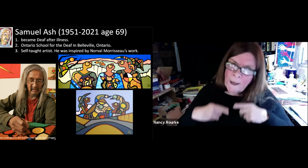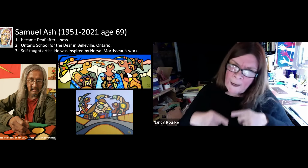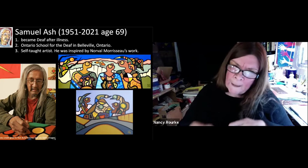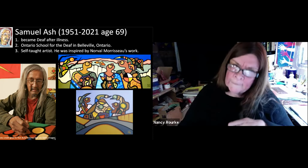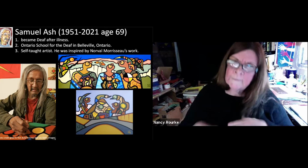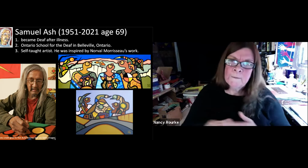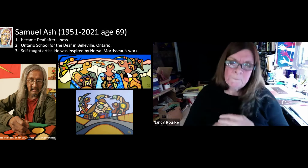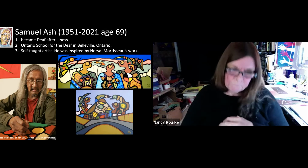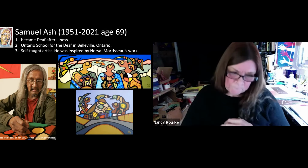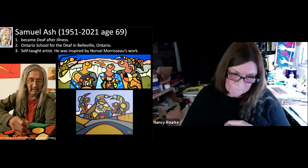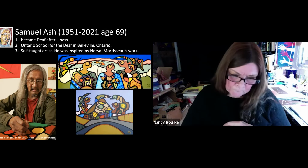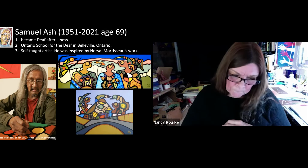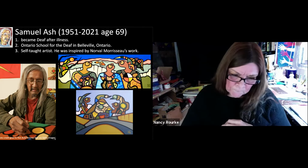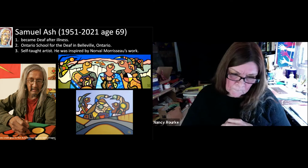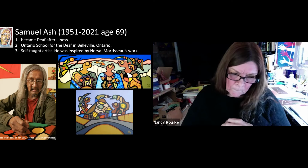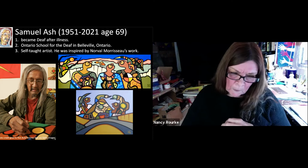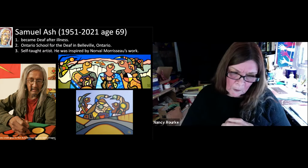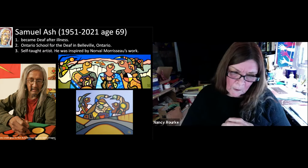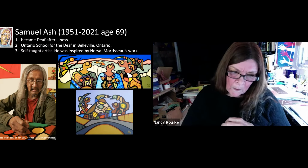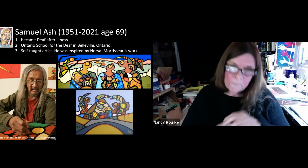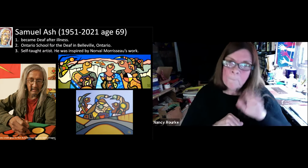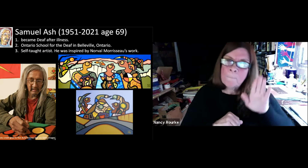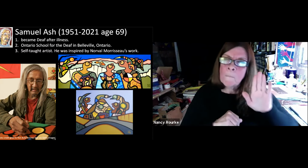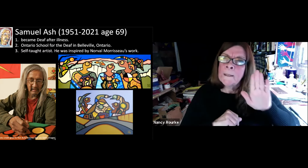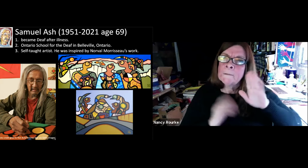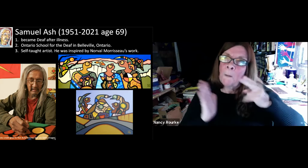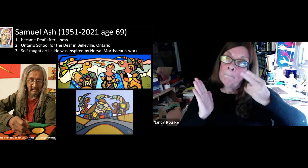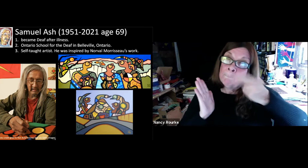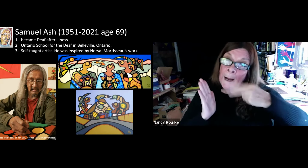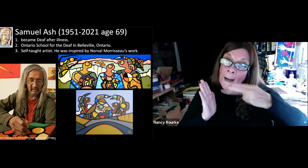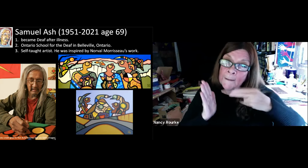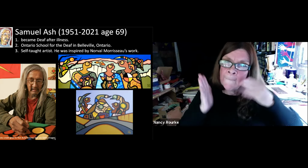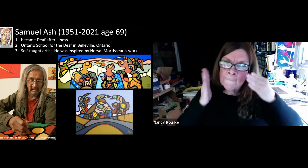Samuel experienced a very lonely life. And had some depression.